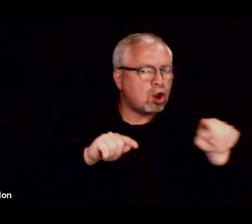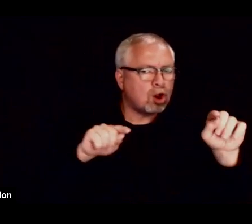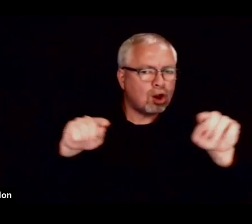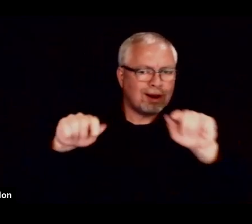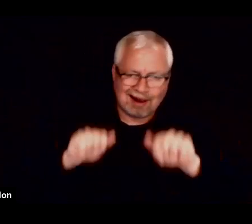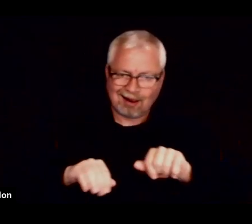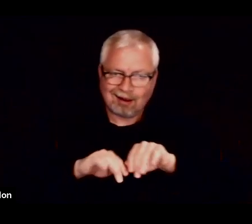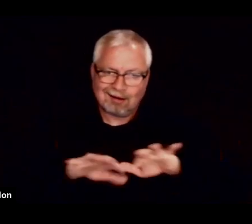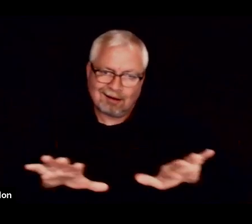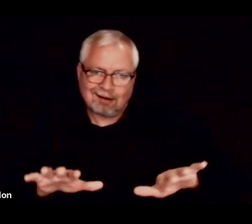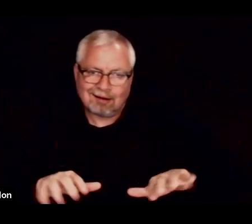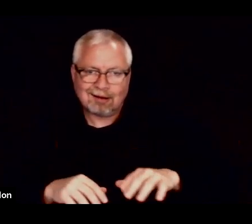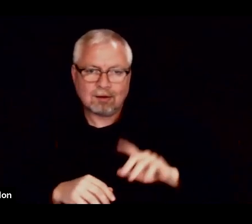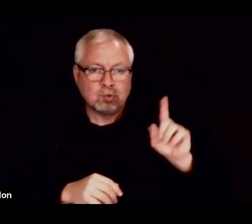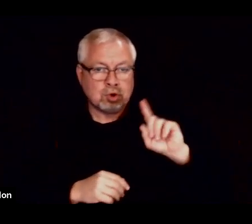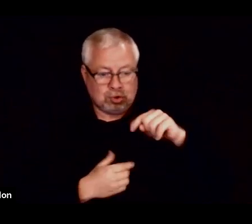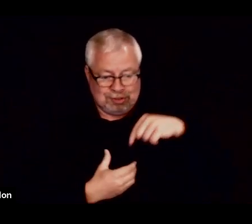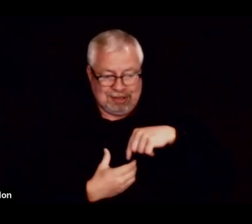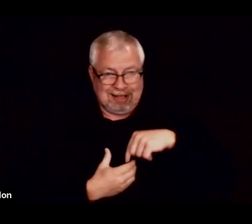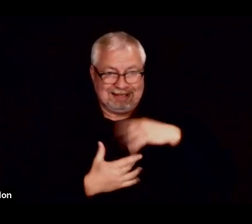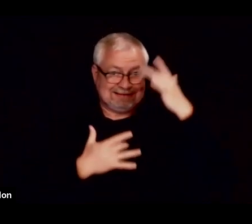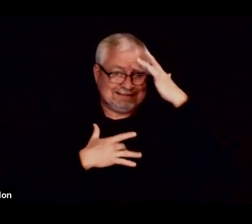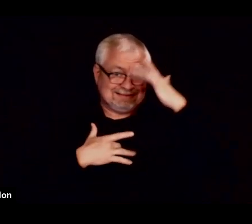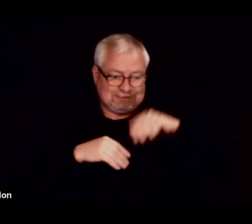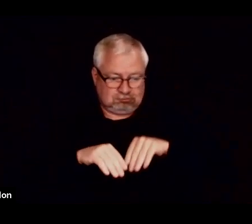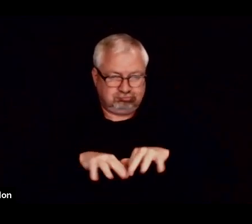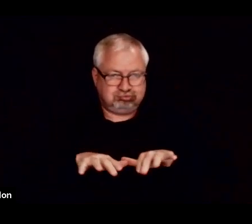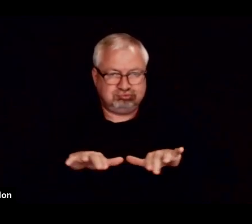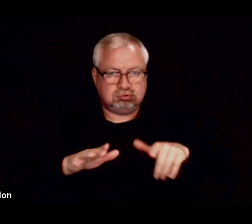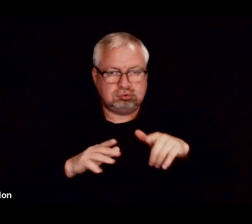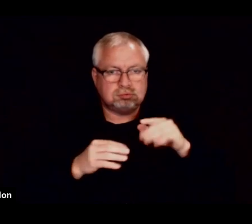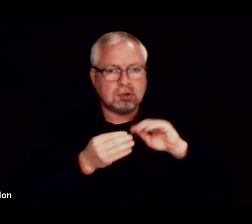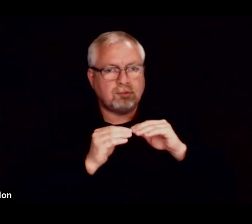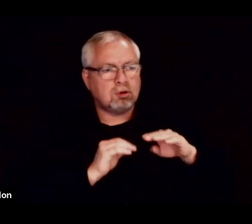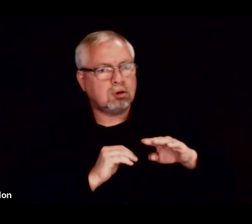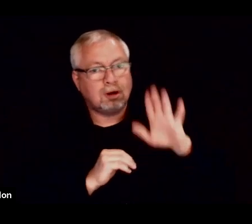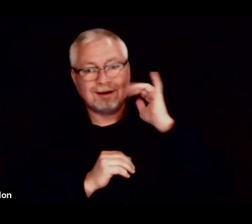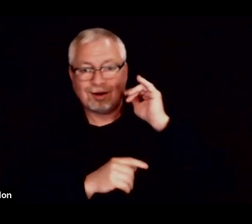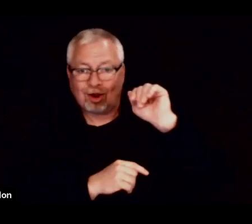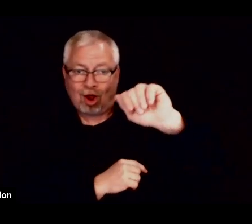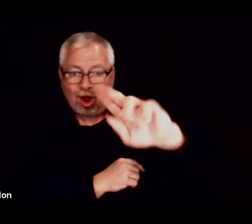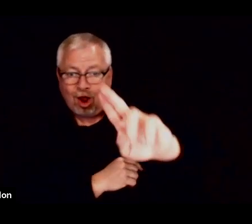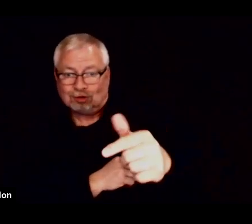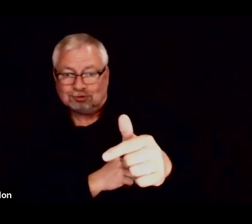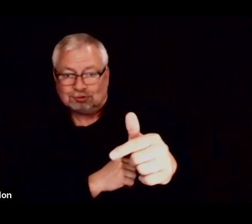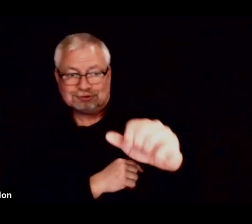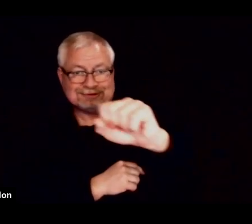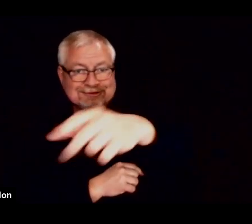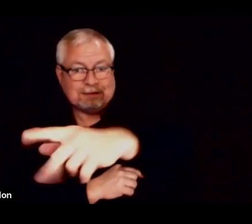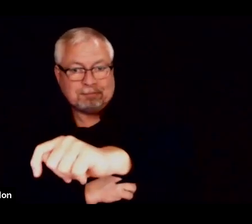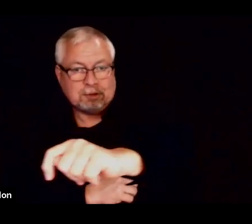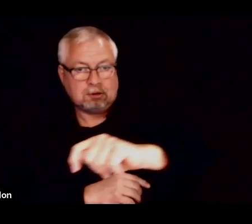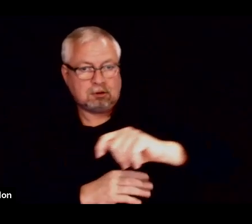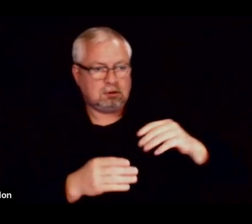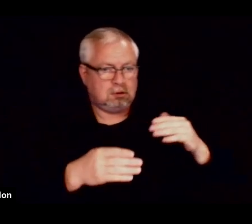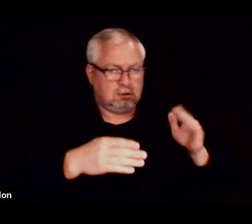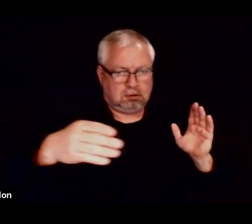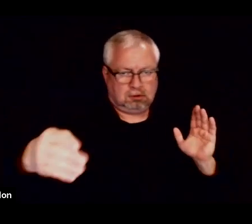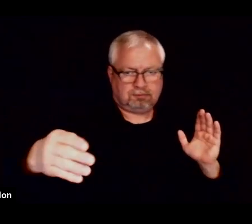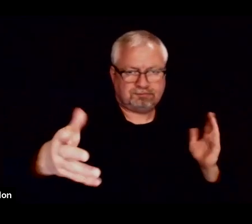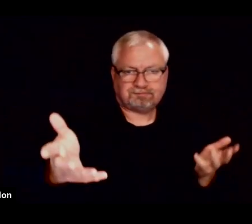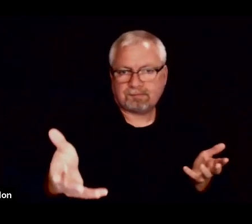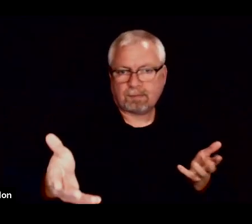and unfortunately, everything we see, even if we're past the peak, which we expect to be, there still will